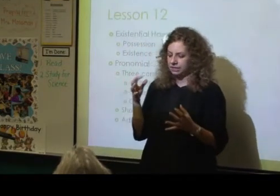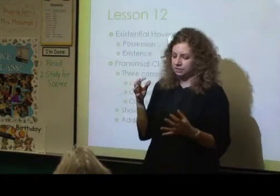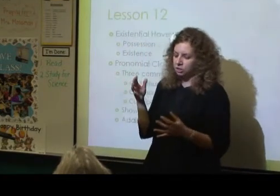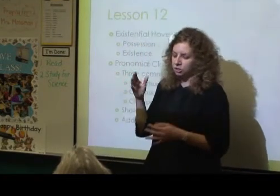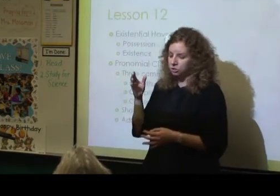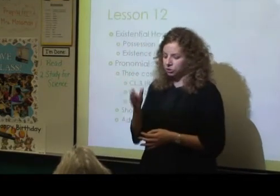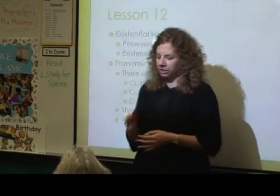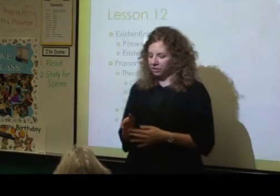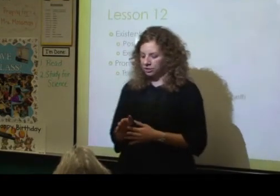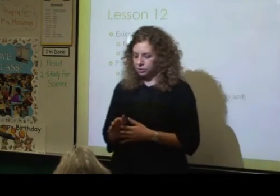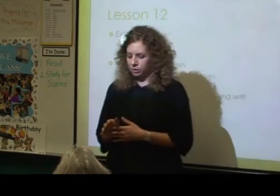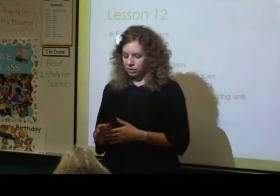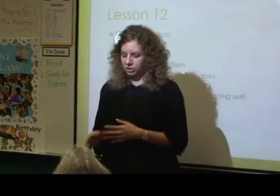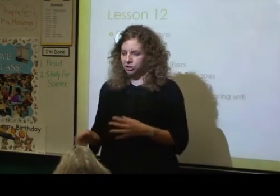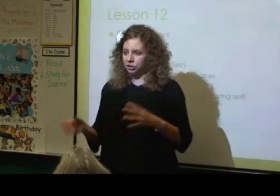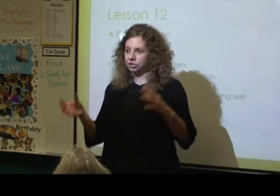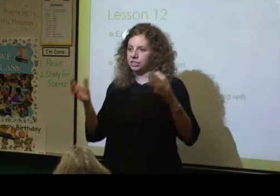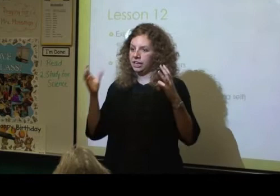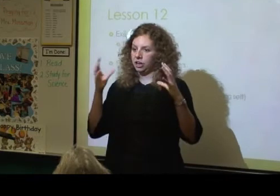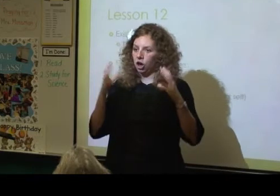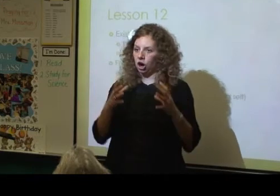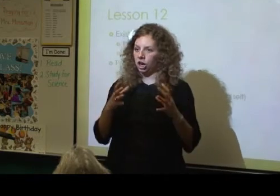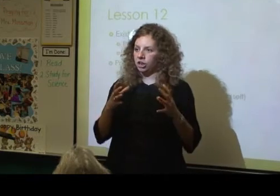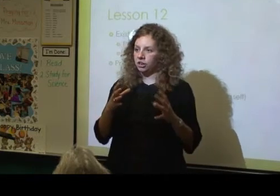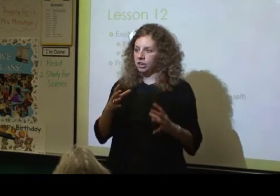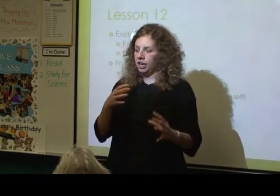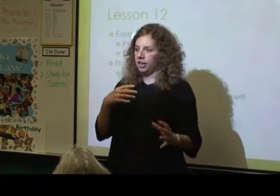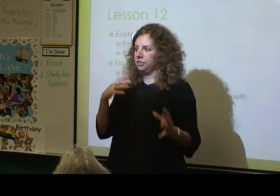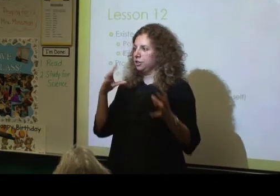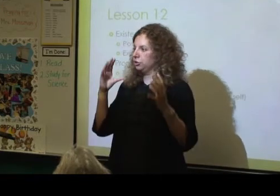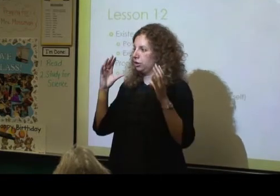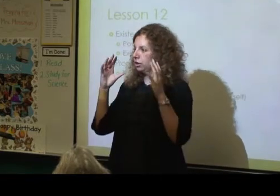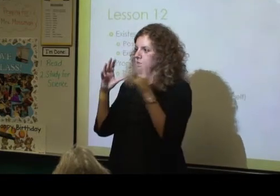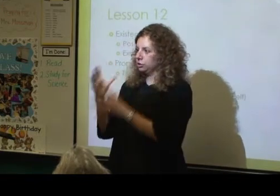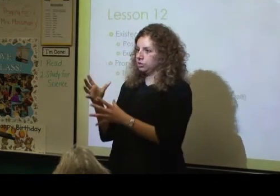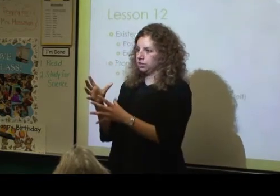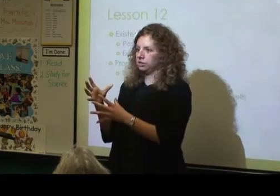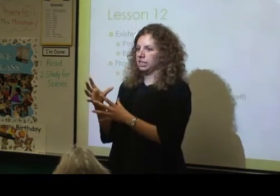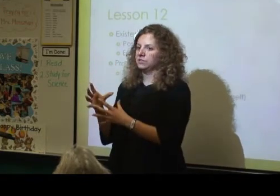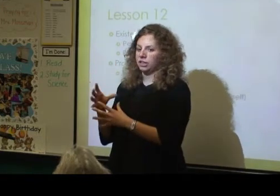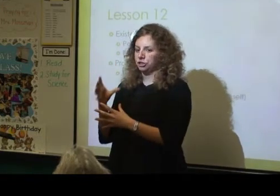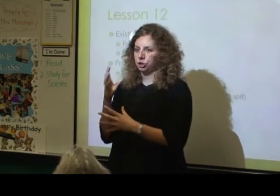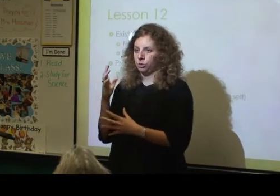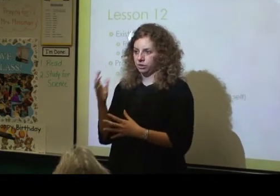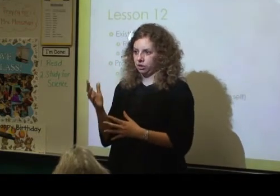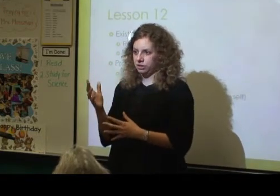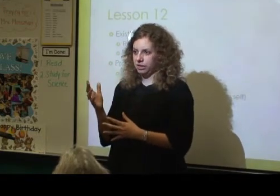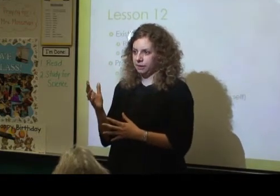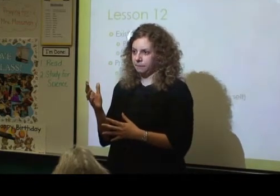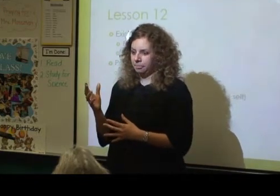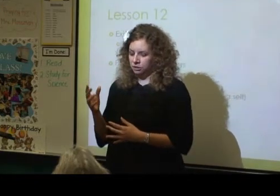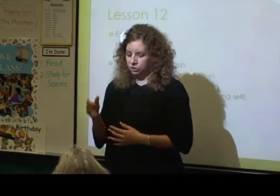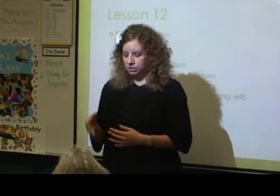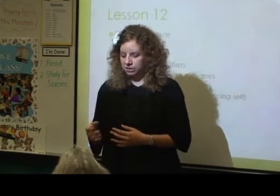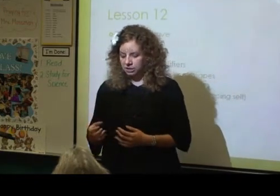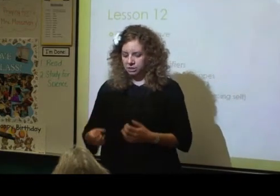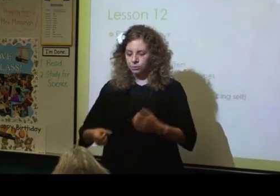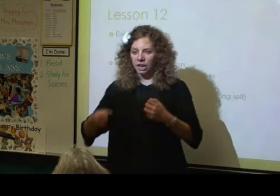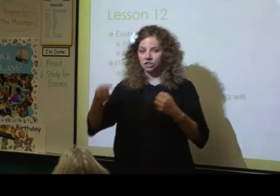is. So here in this one, then you're saying car, and then you're using the classifier to show where the car is at. So this sentence would actually